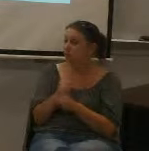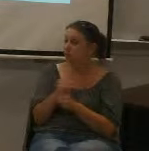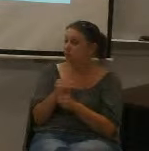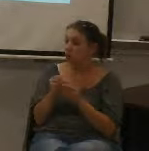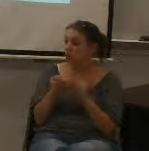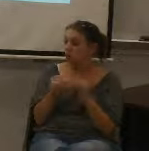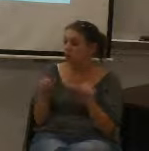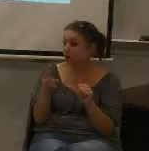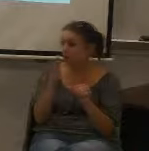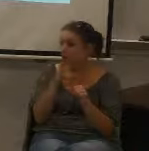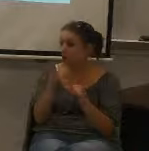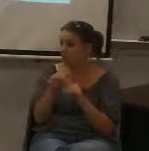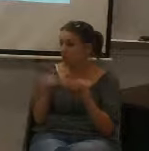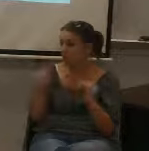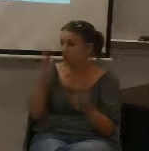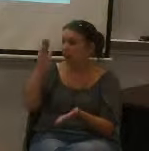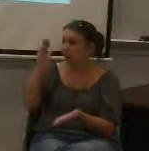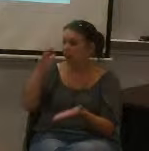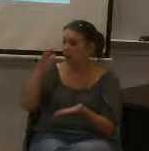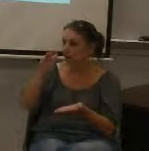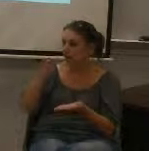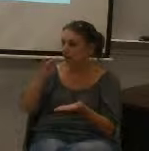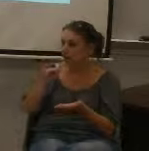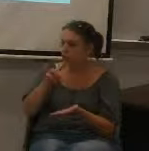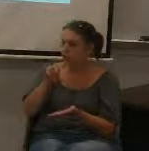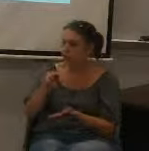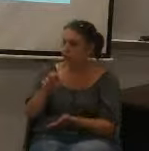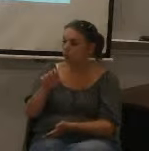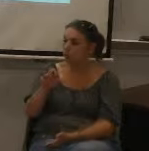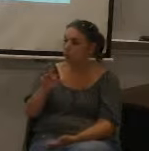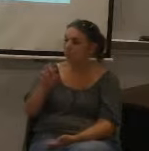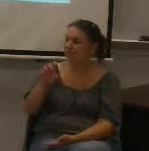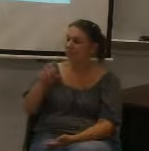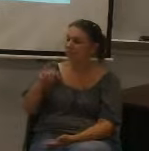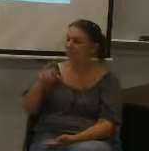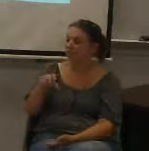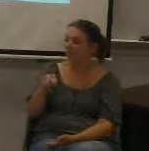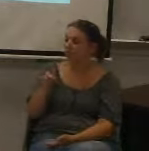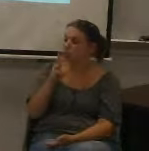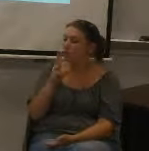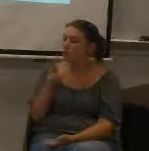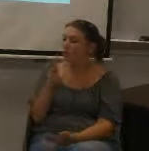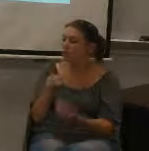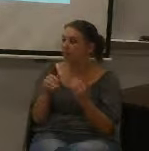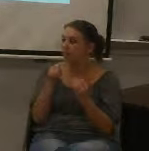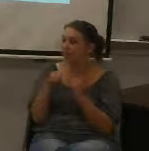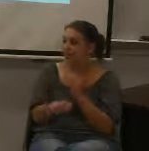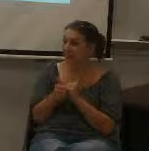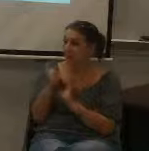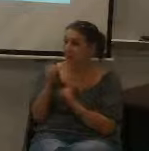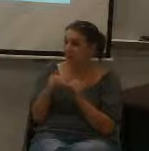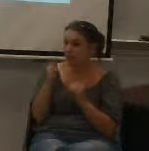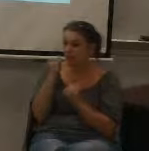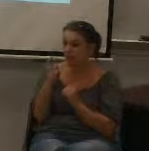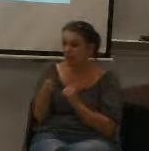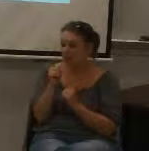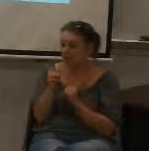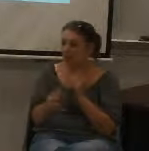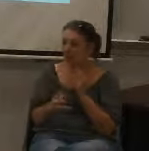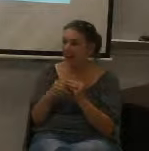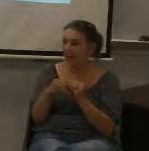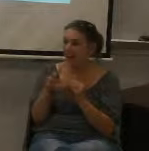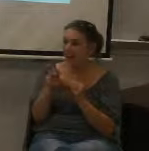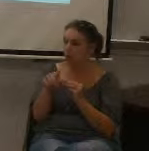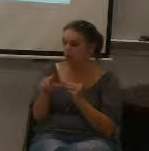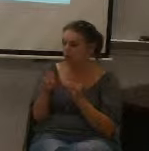you get this zone of depletion where the water table is deeper than it would be if you hadn't put the well in and pumped out